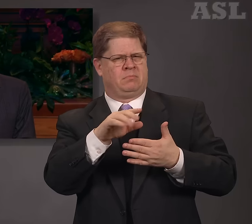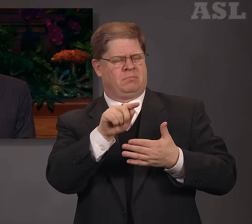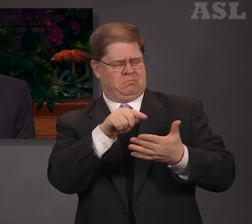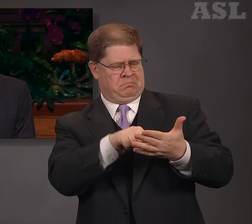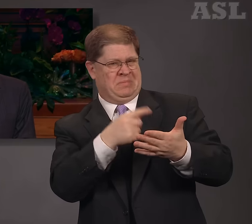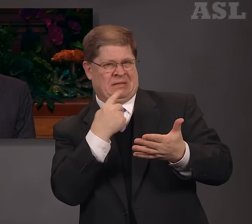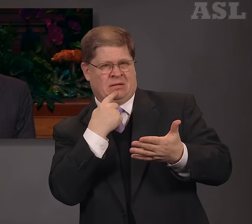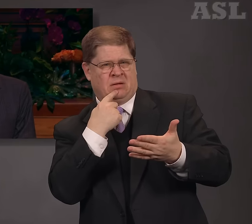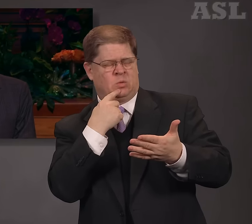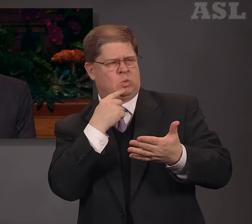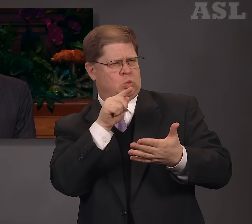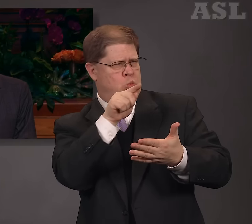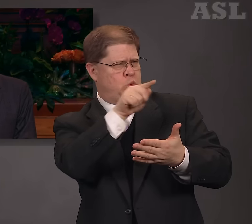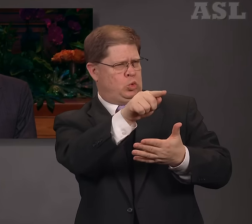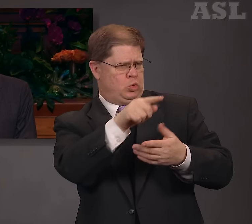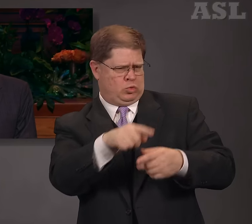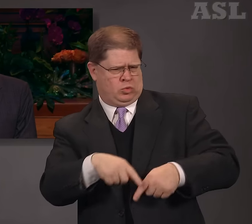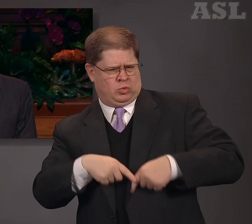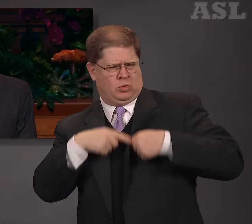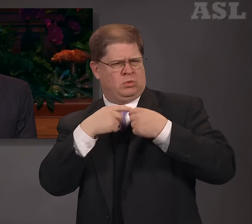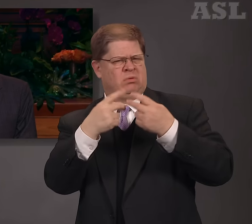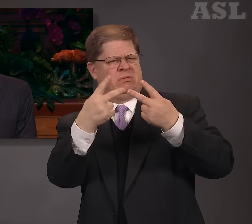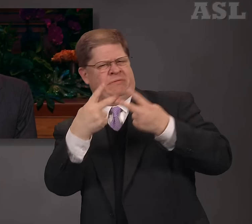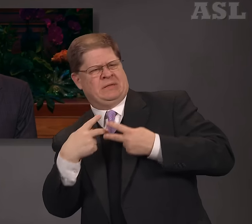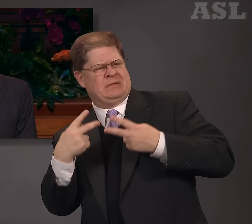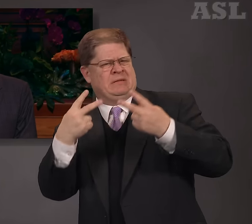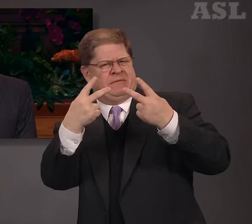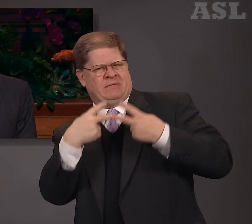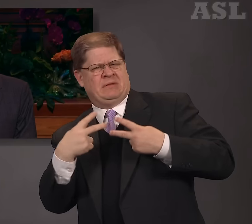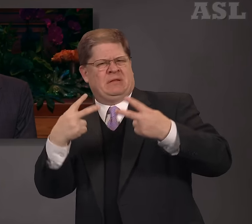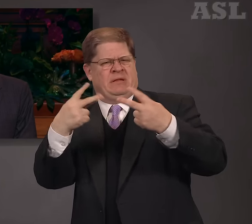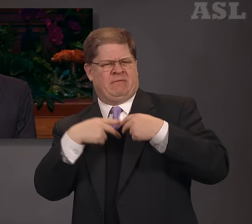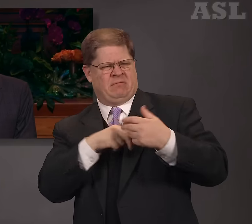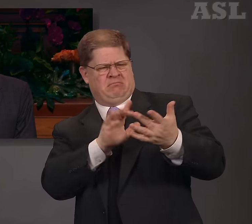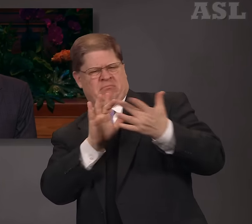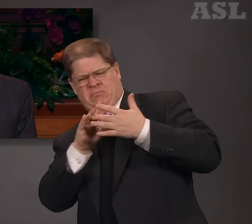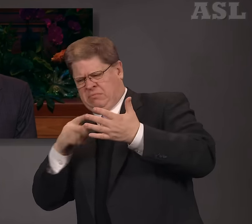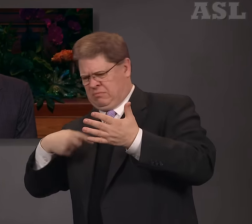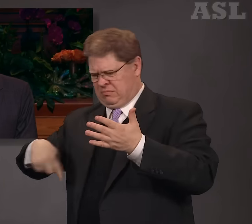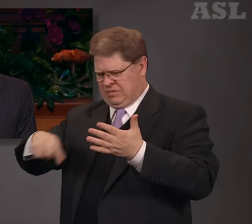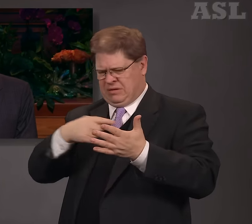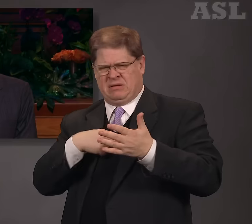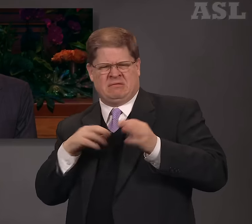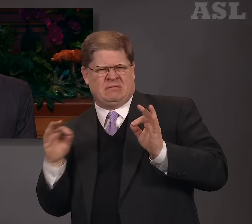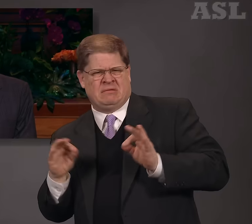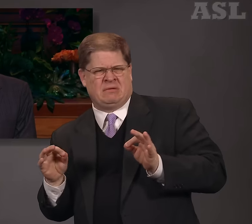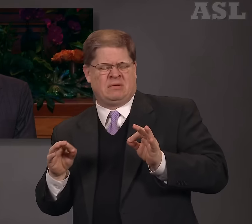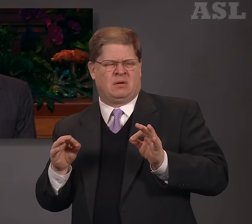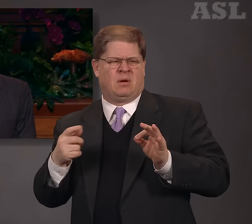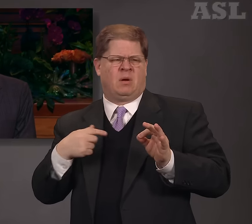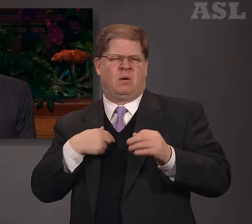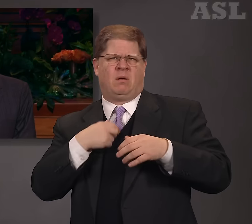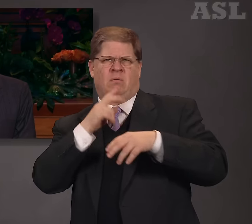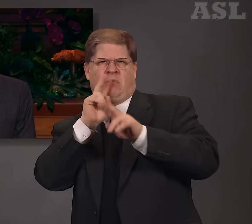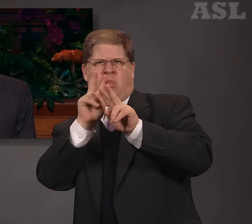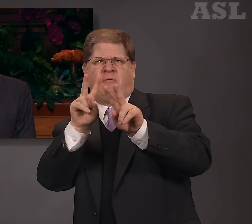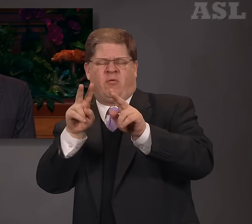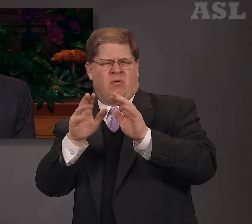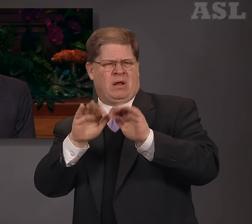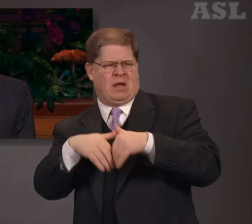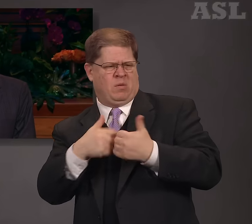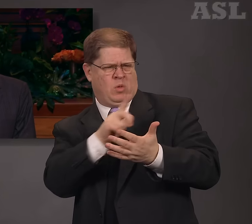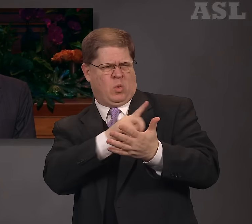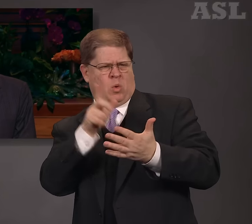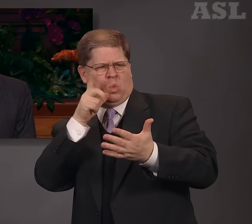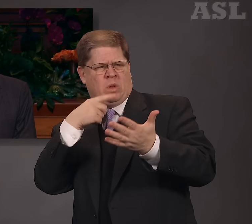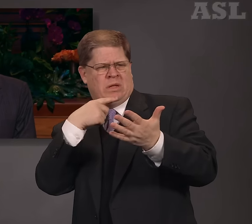heaven-sent friend, "You have spent your life reaching out to the least of us. How I would love to hear the things